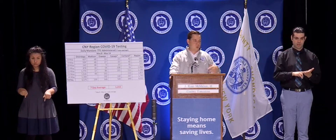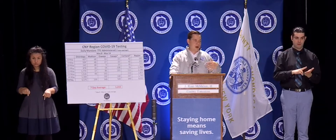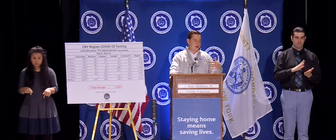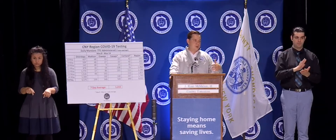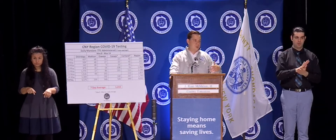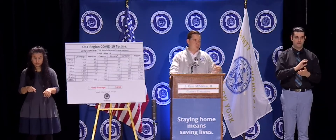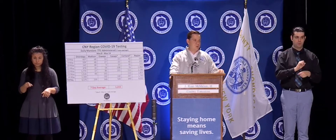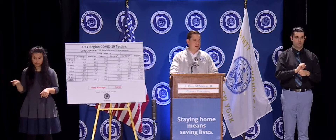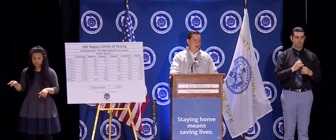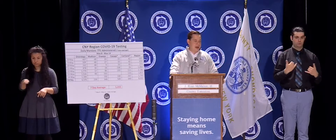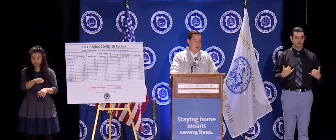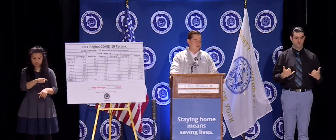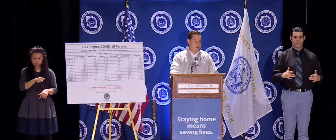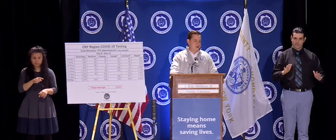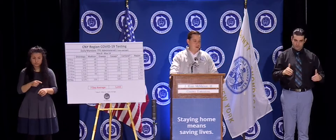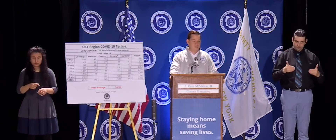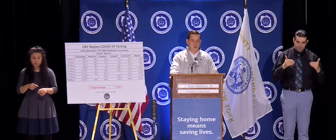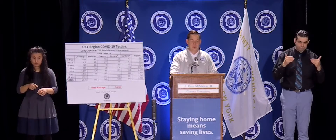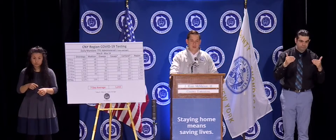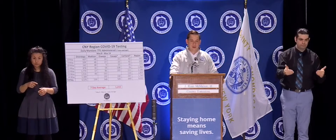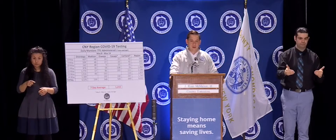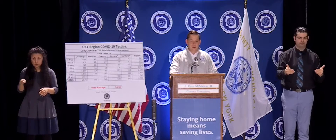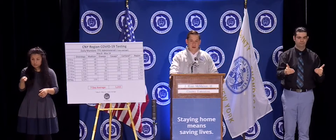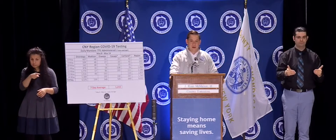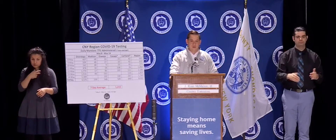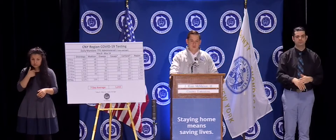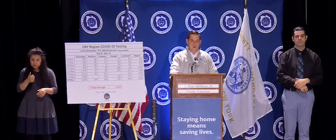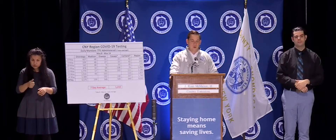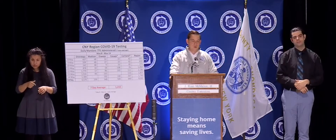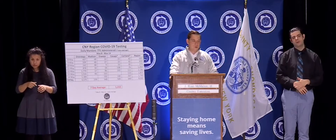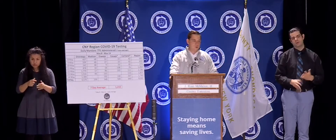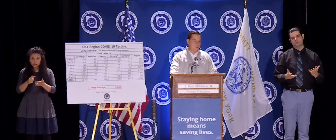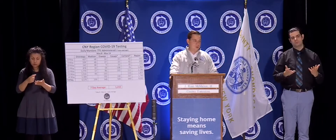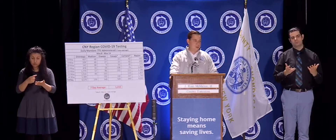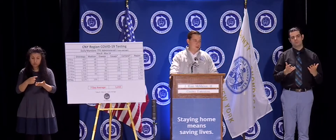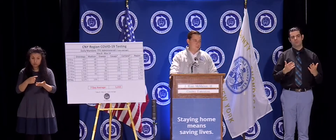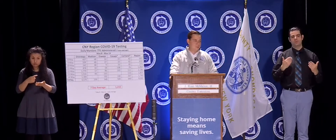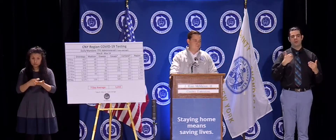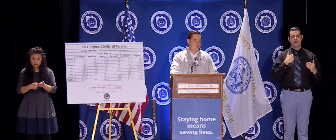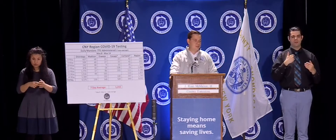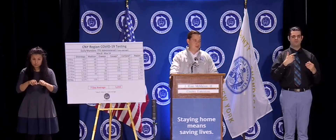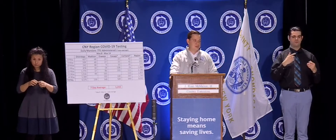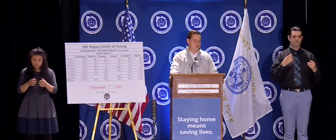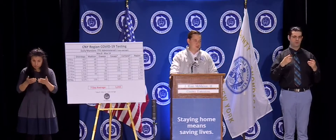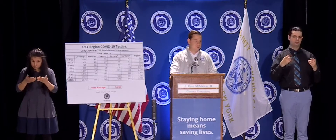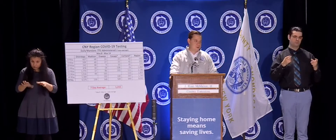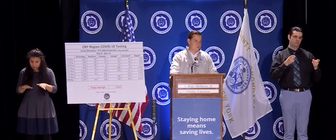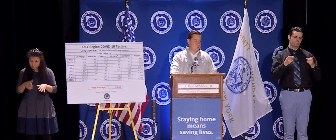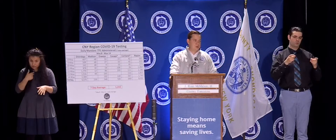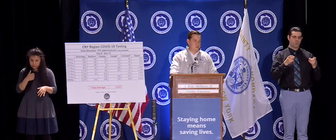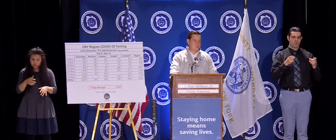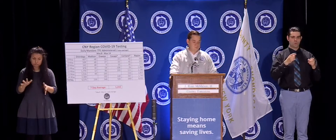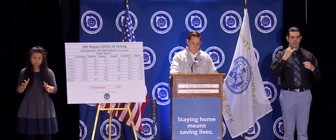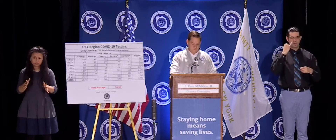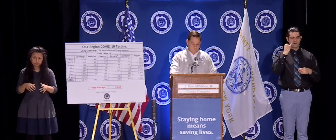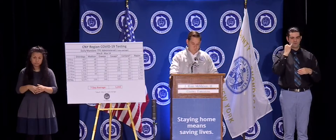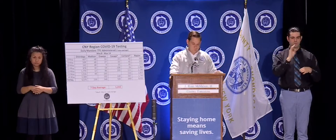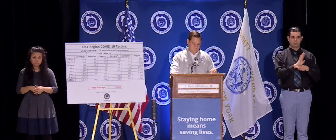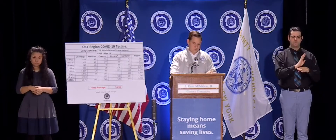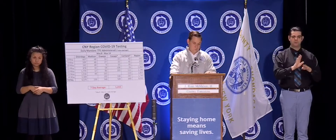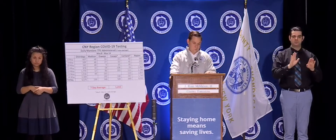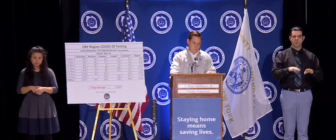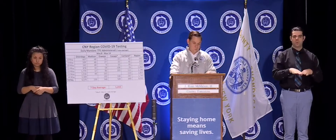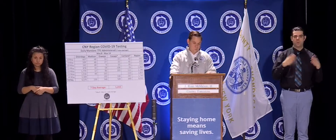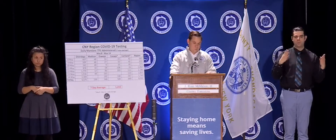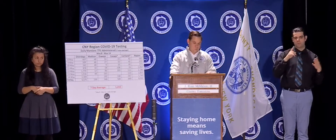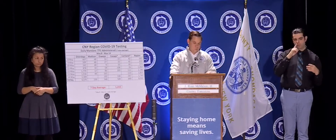that's what we want to do, but we need to have that authority for those who don't take this seriously. What kind of